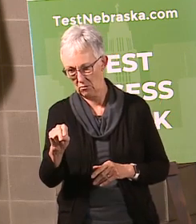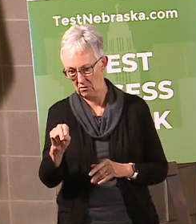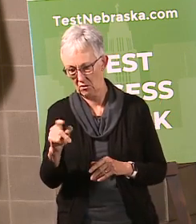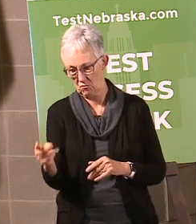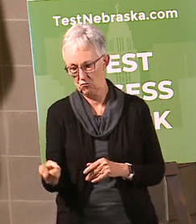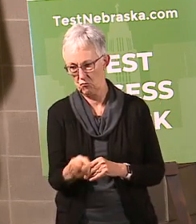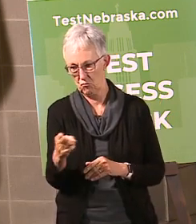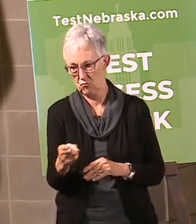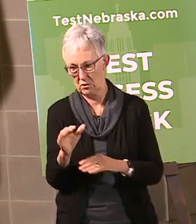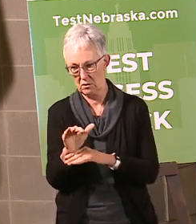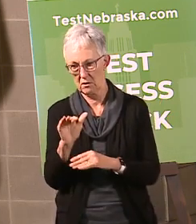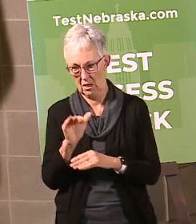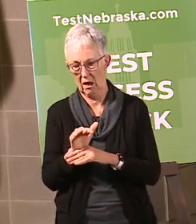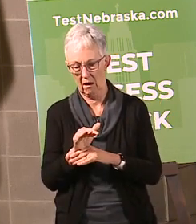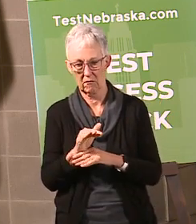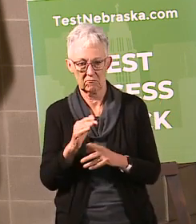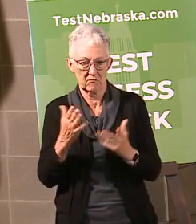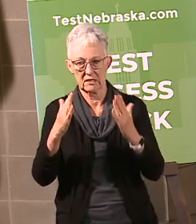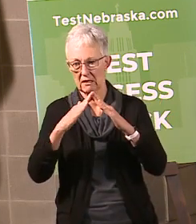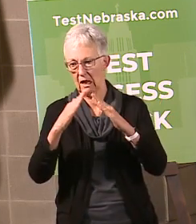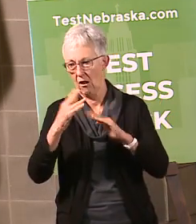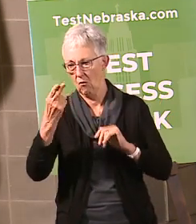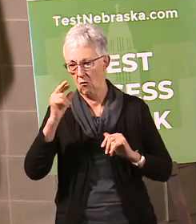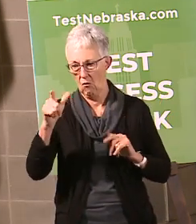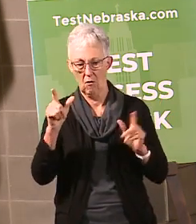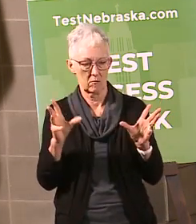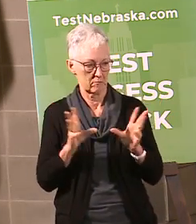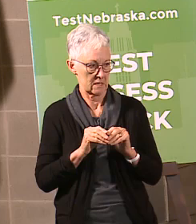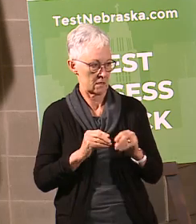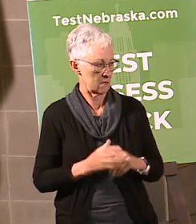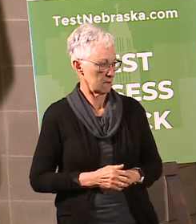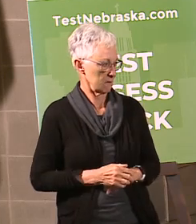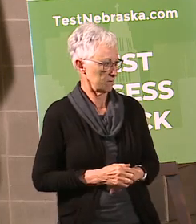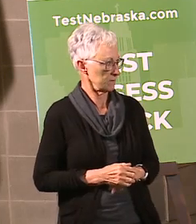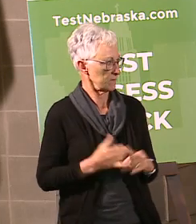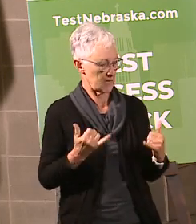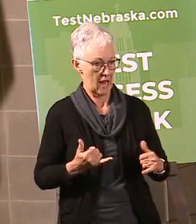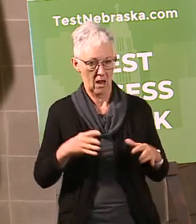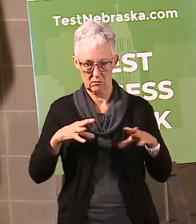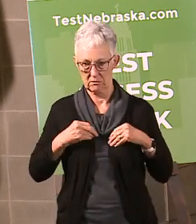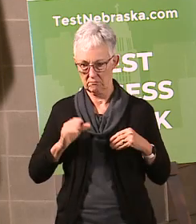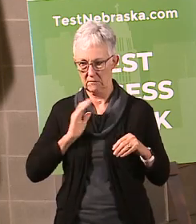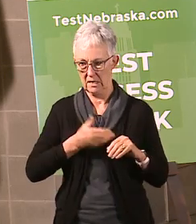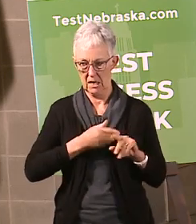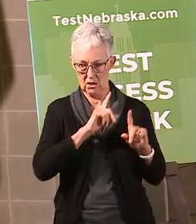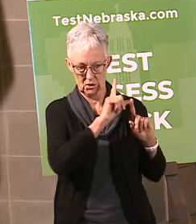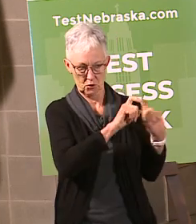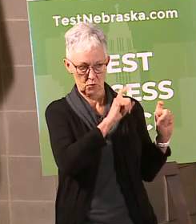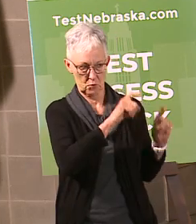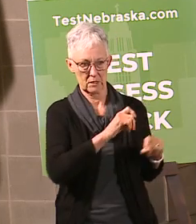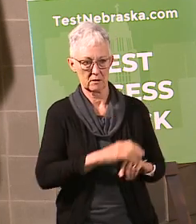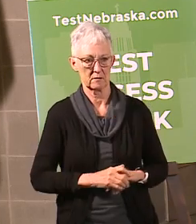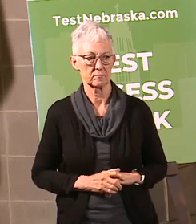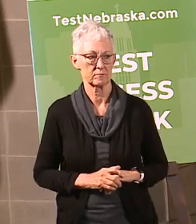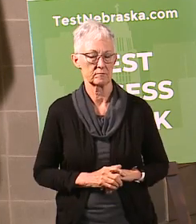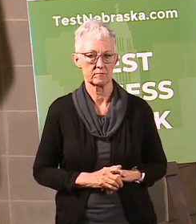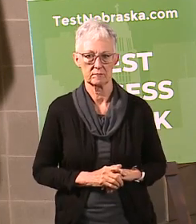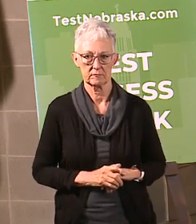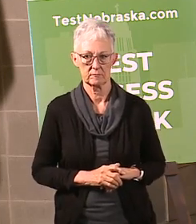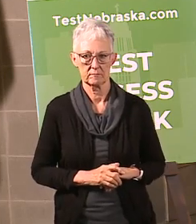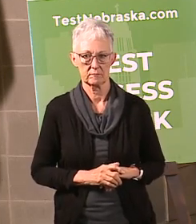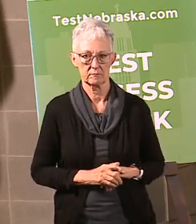Nebraska. Now we'll go ahead and get into our Q&As. Melanie Standiford from